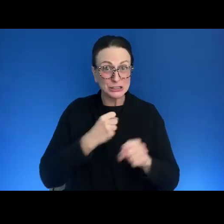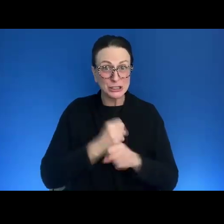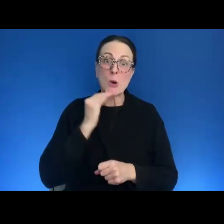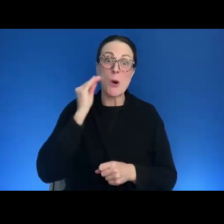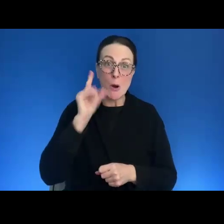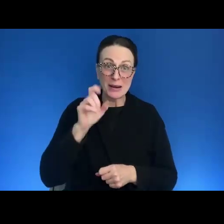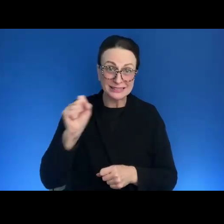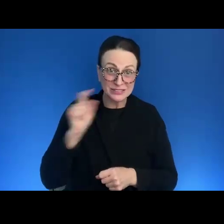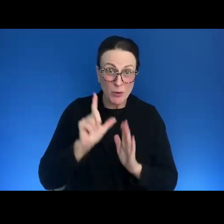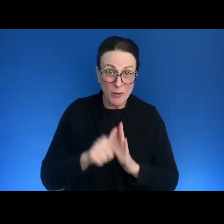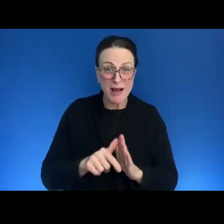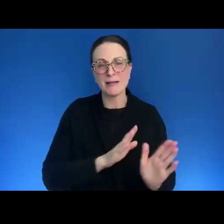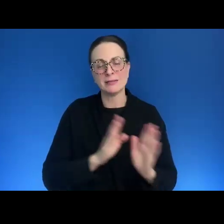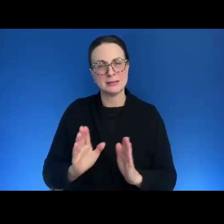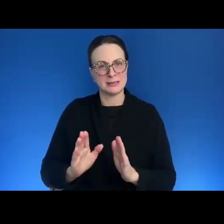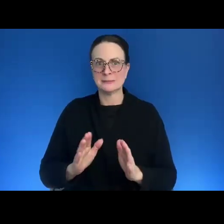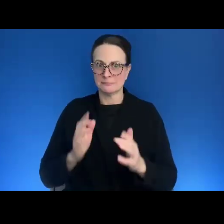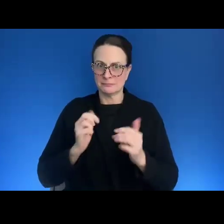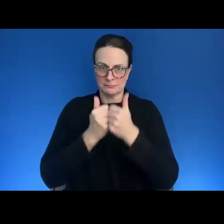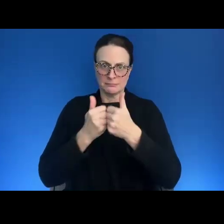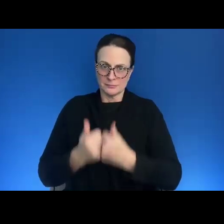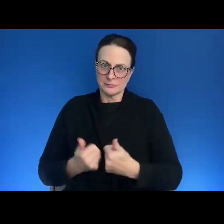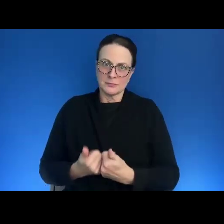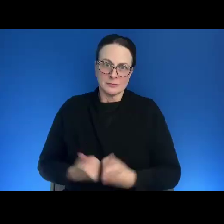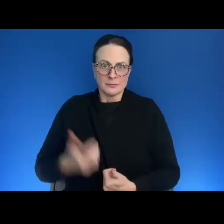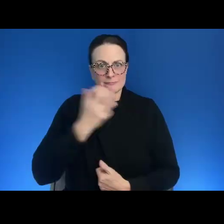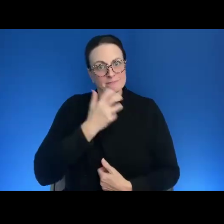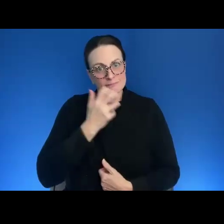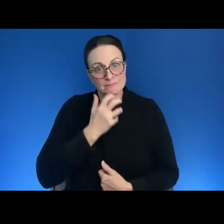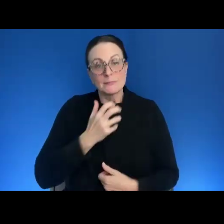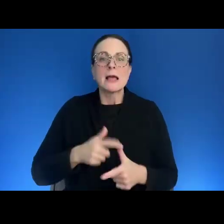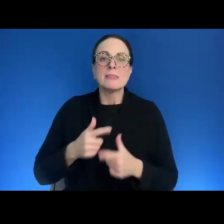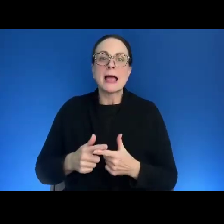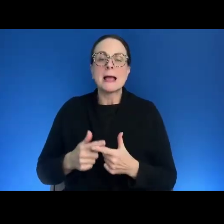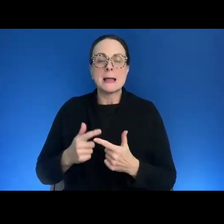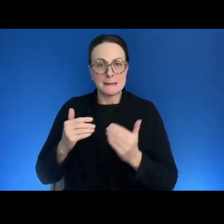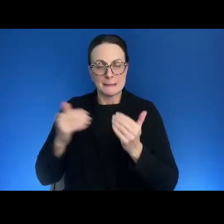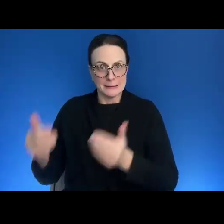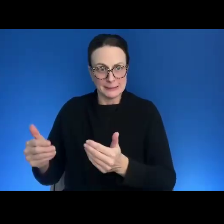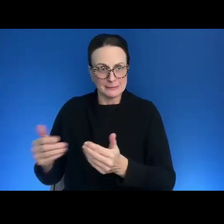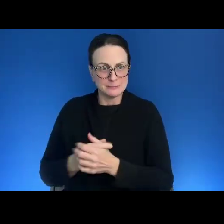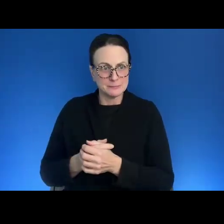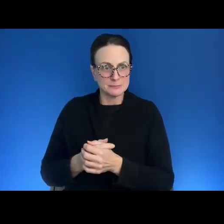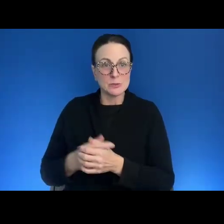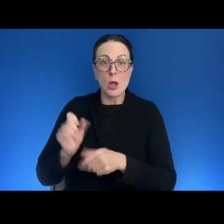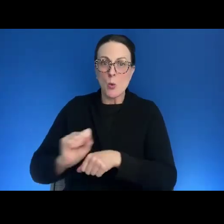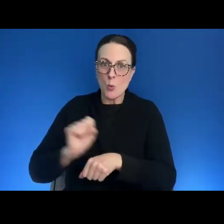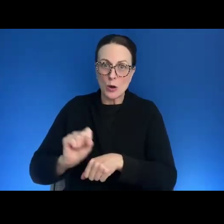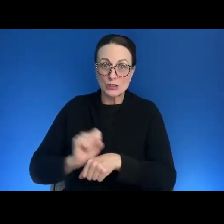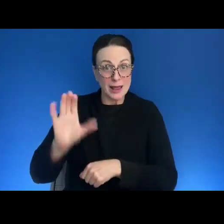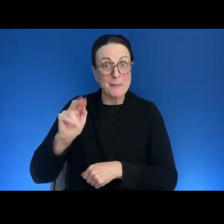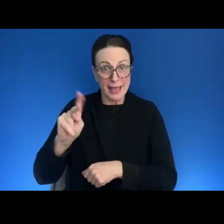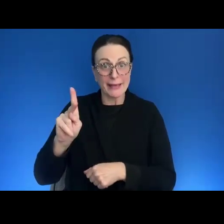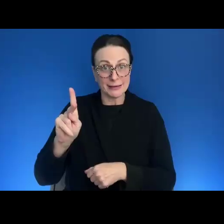homeless, had a bunch of challenges. Um, and then let's see, I worked at a